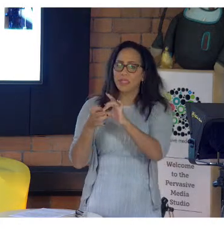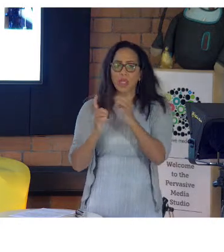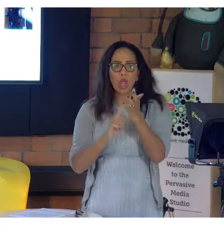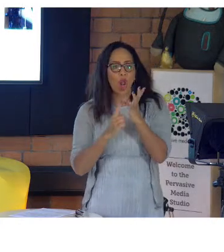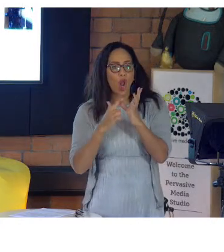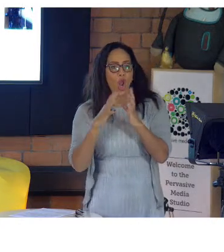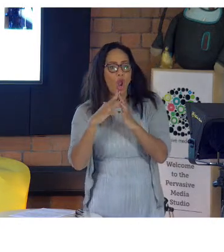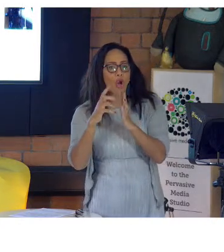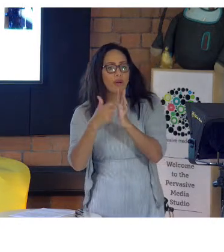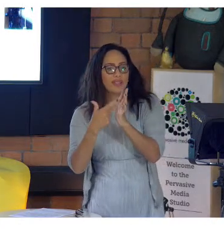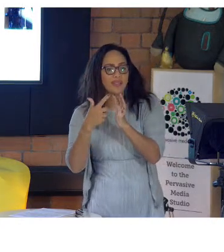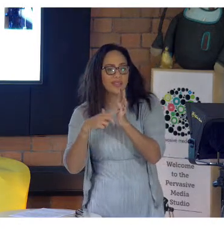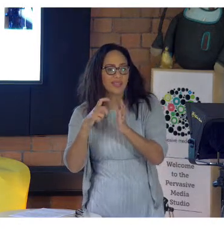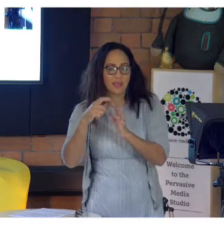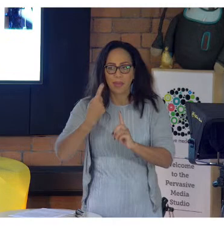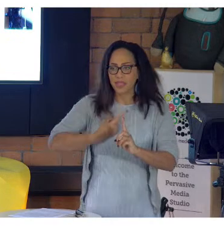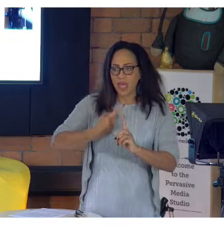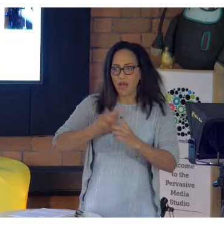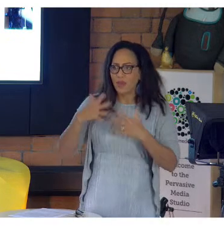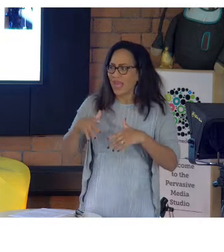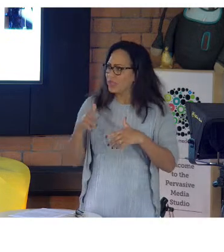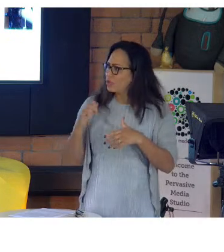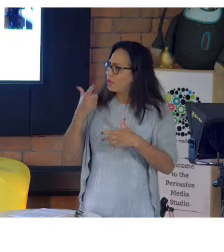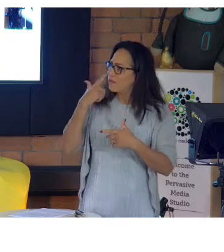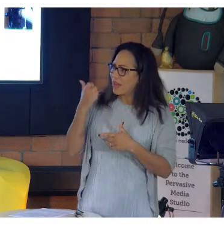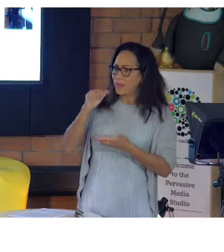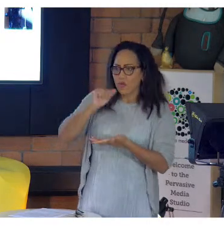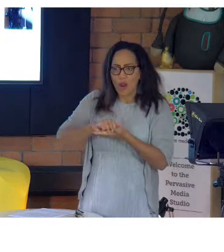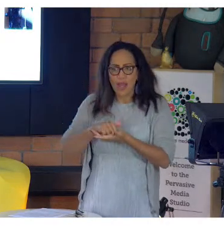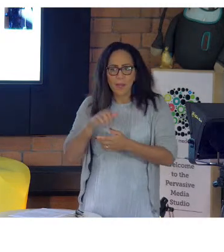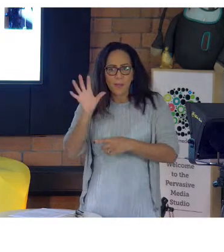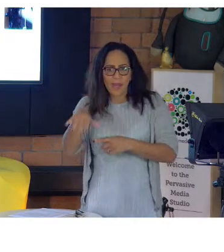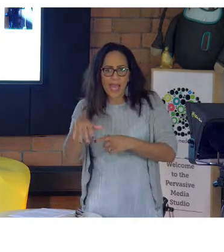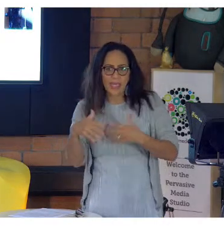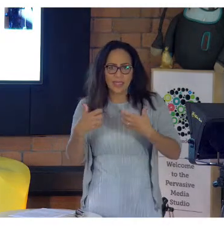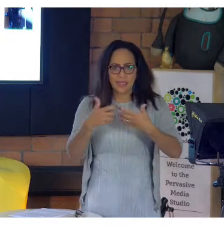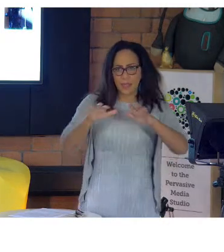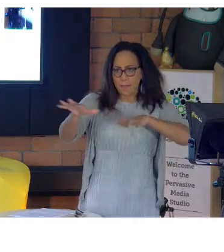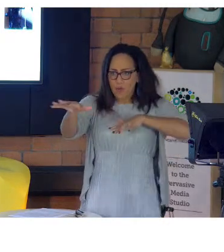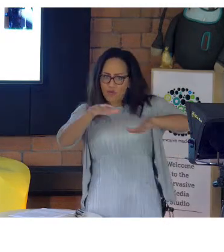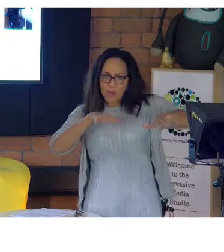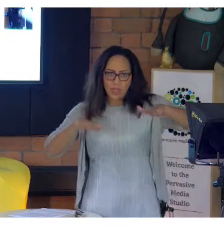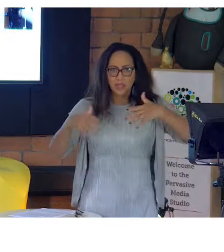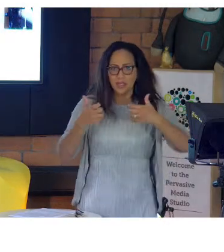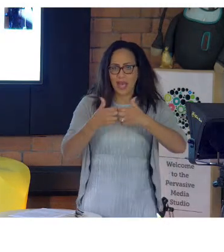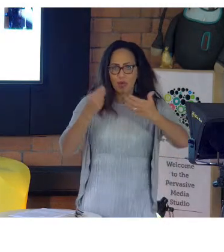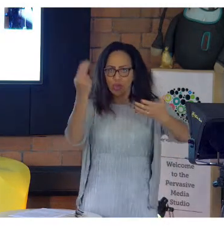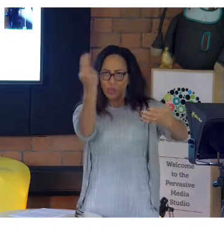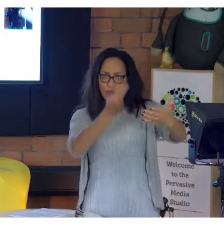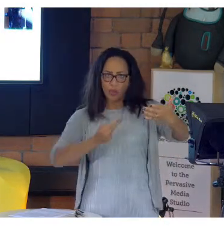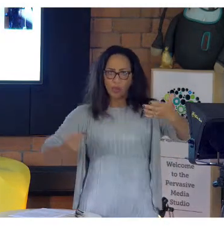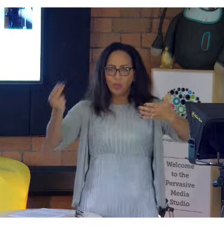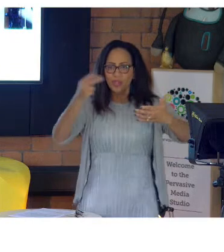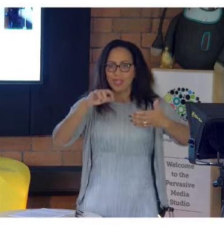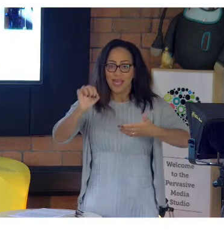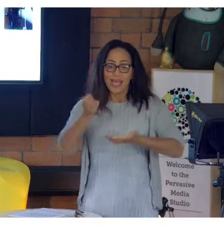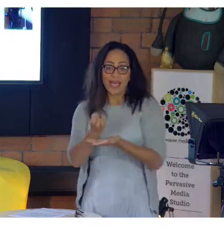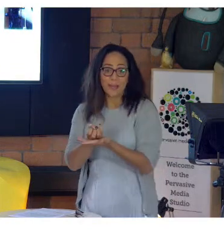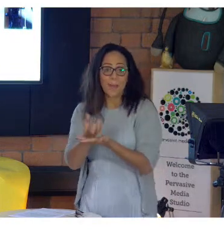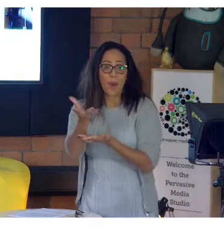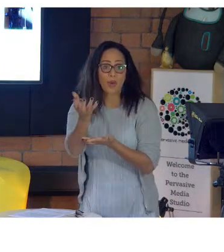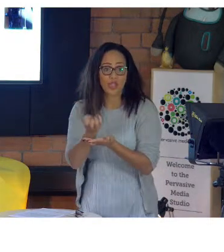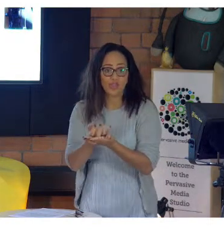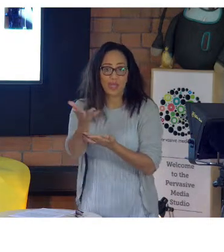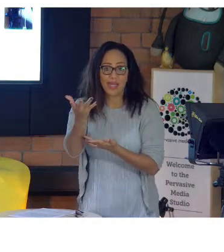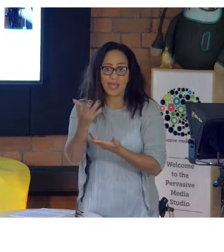the right pace and movements within the live illustration and spoken words process so that the poetry and its messages were